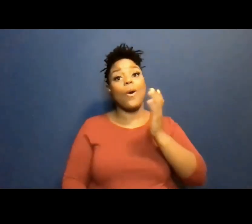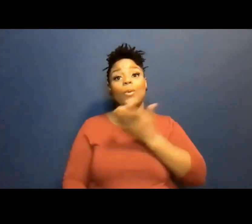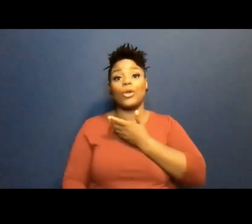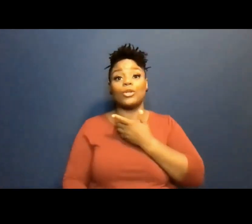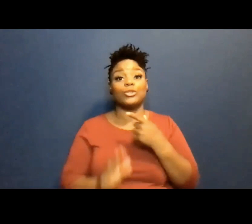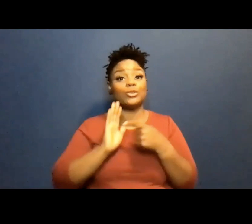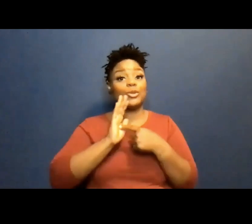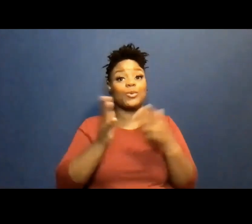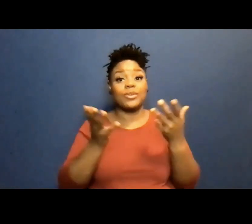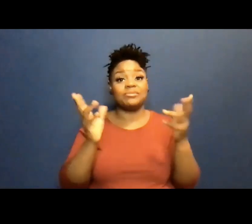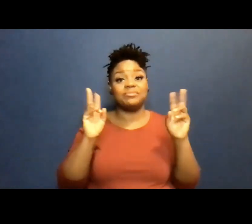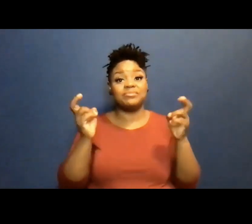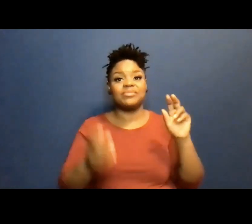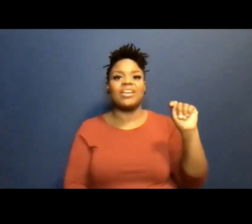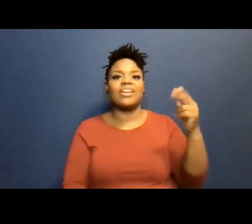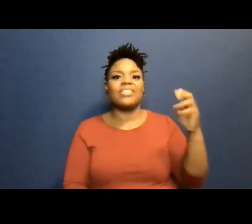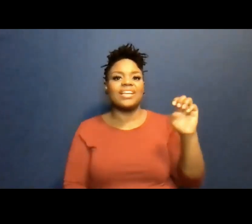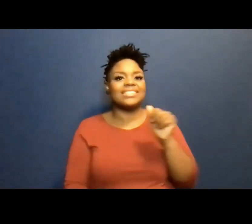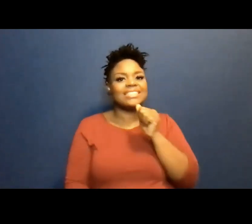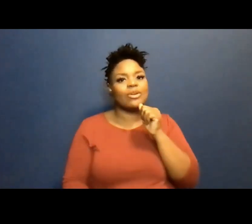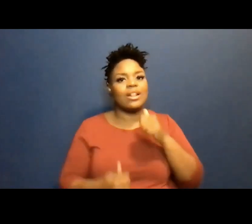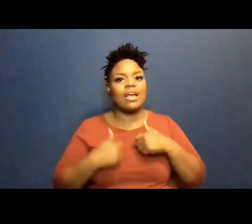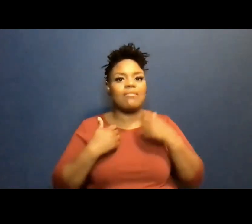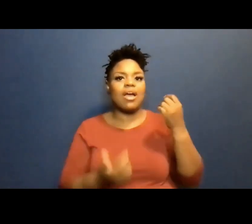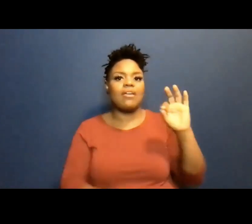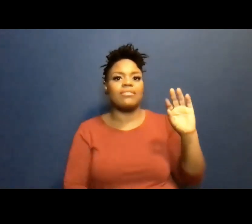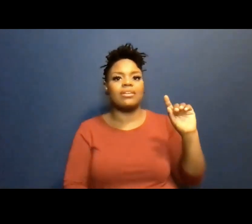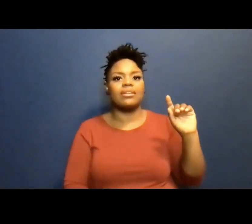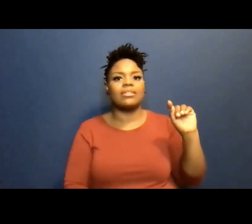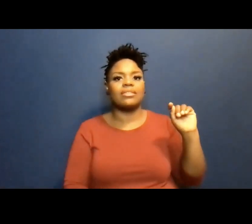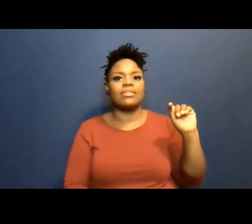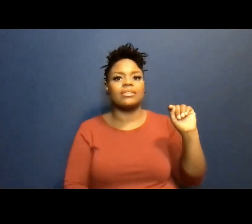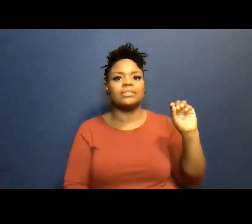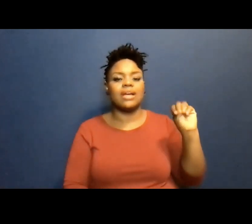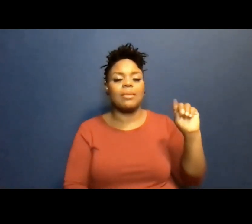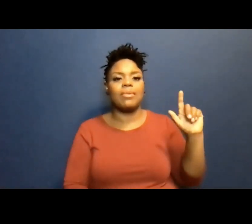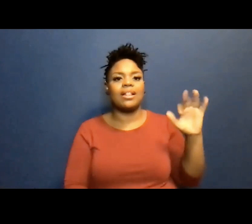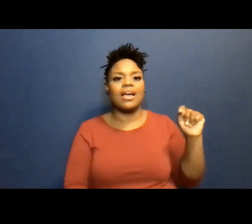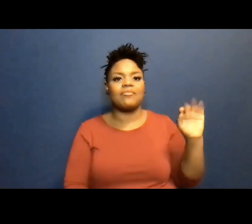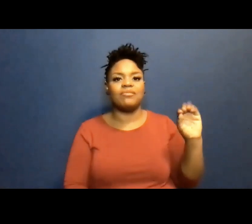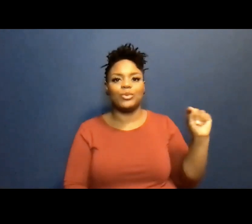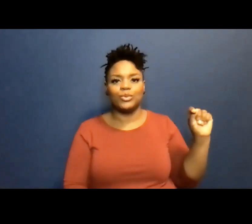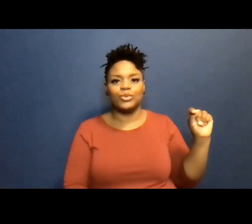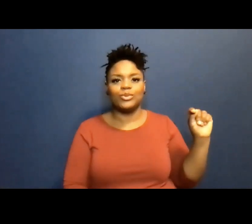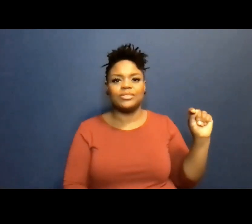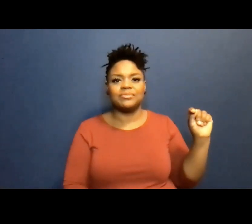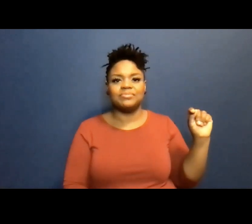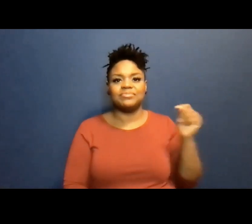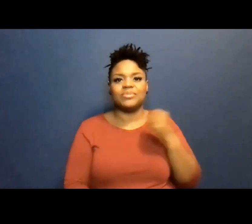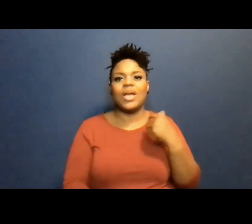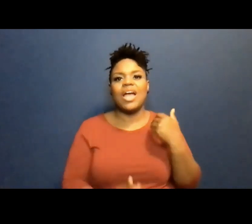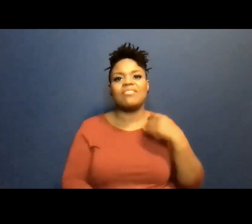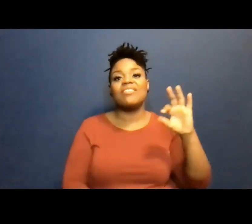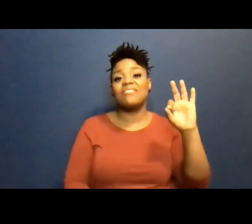Facebook page, which is called The Cabinet of Secret Lives. And what we'll try and update